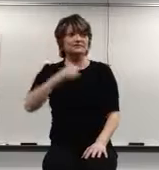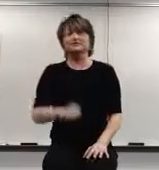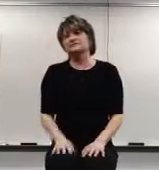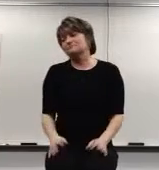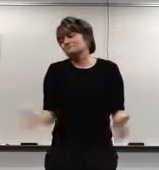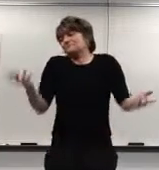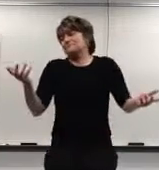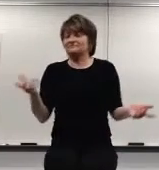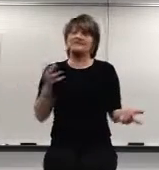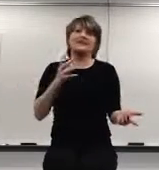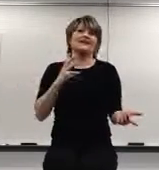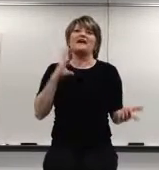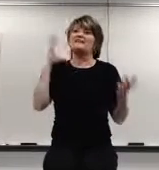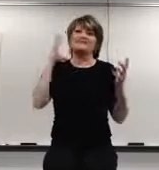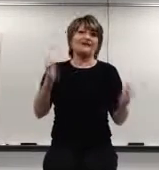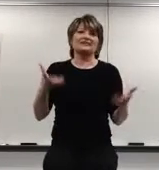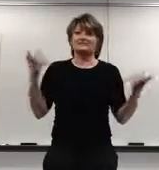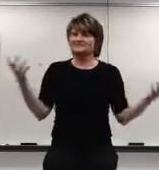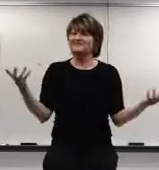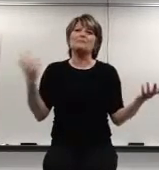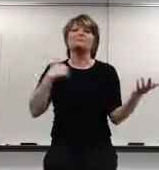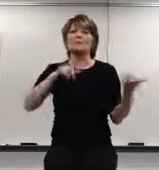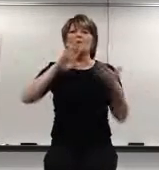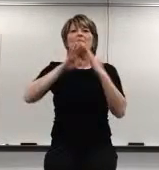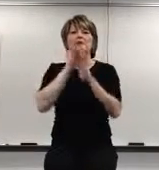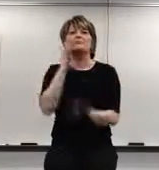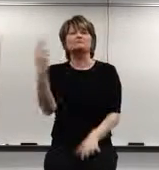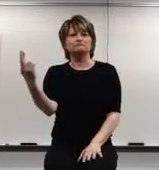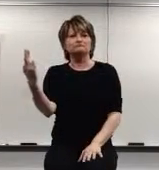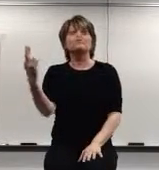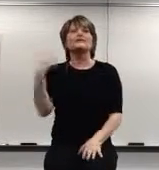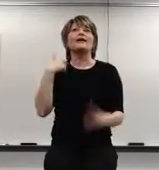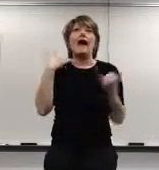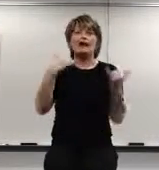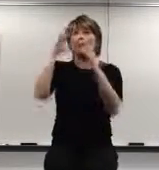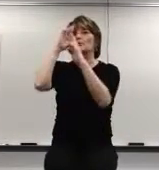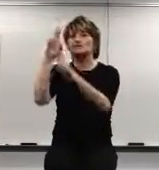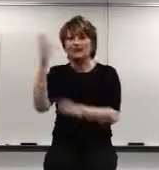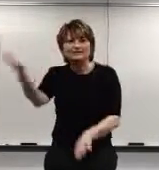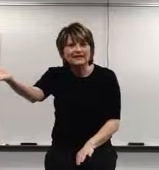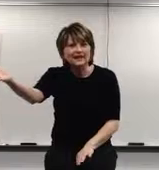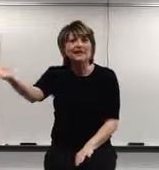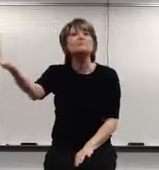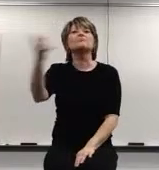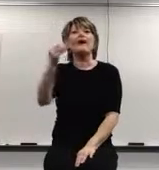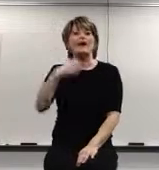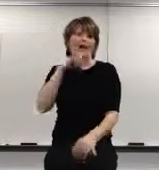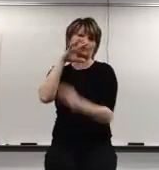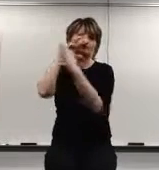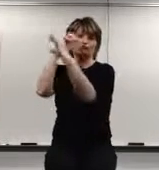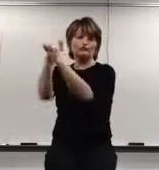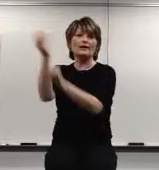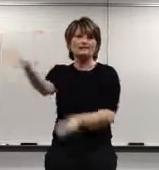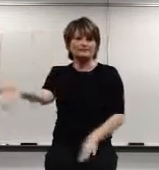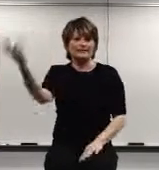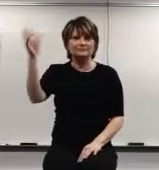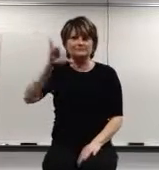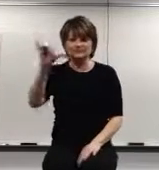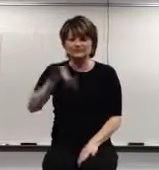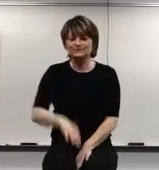He said, yes. I said, okay, fine. So we went out, I respected him, and I really